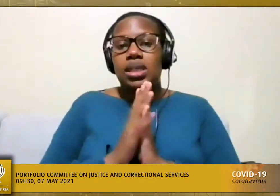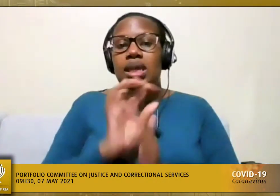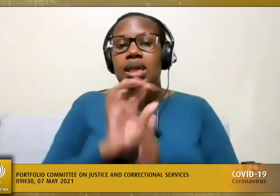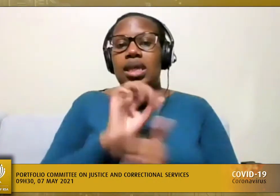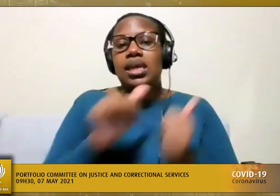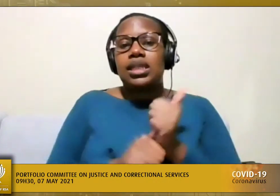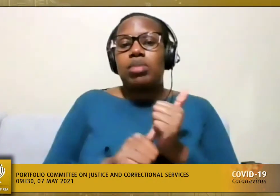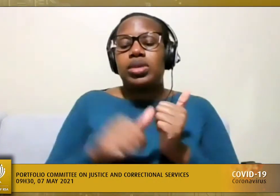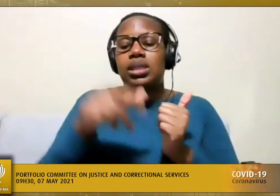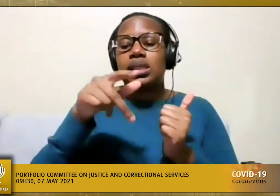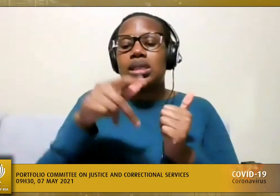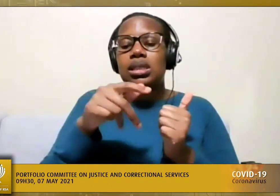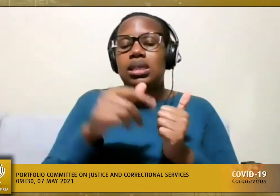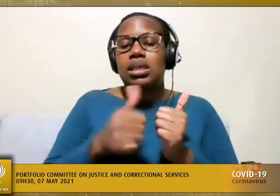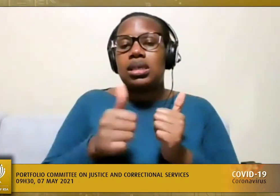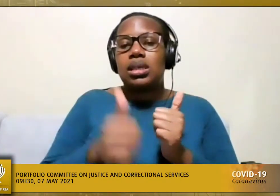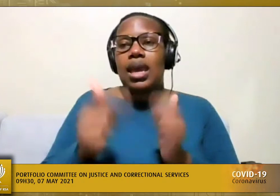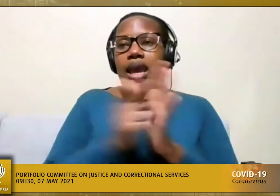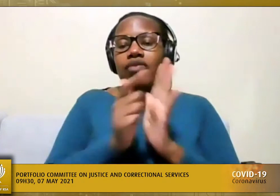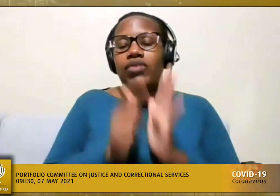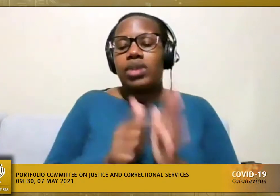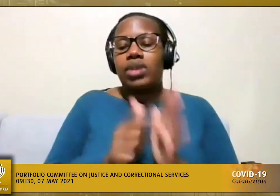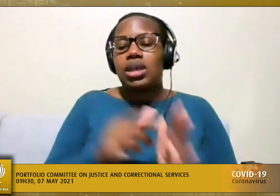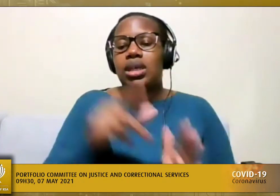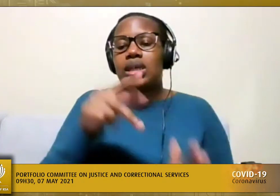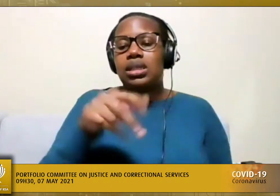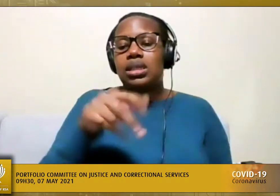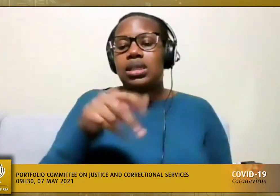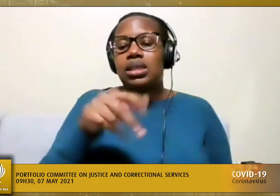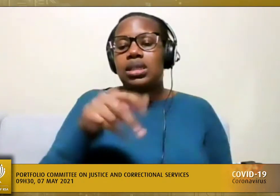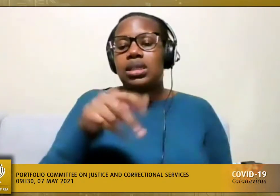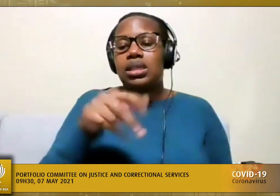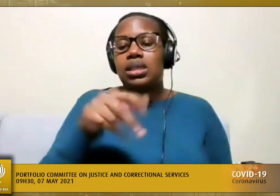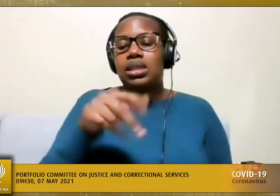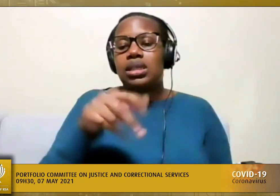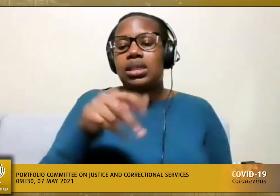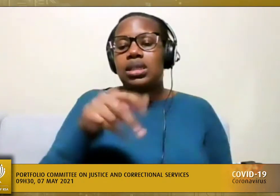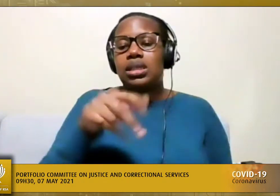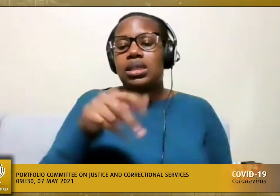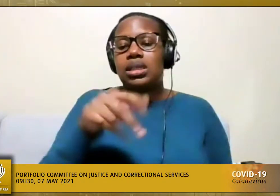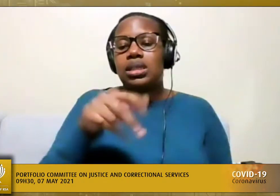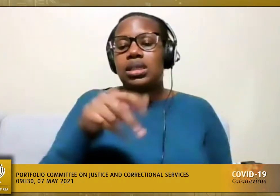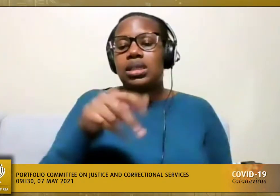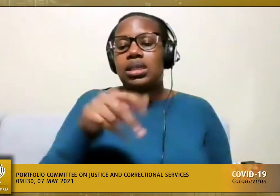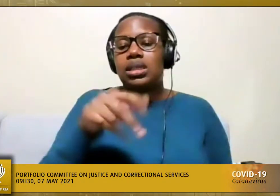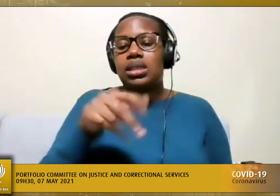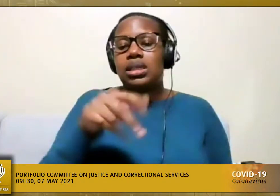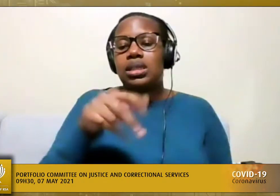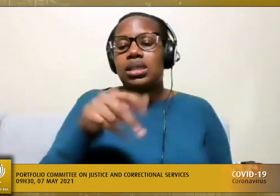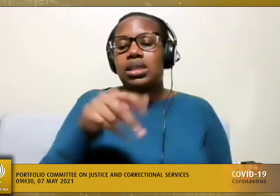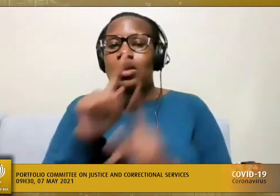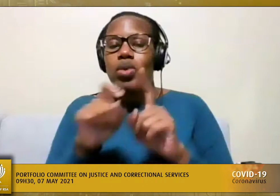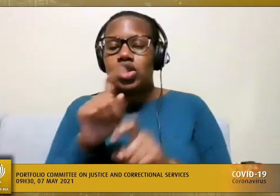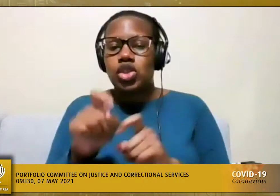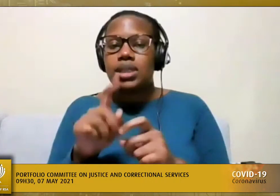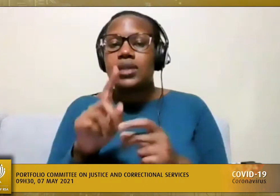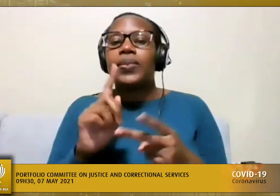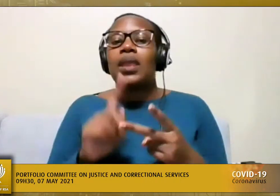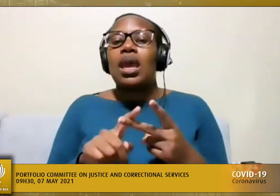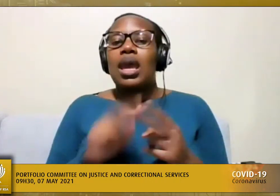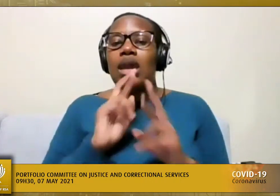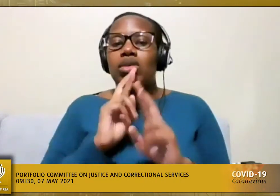uh just to just to respond to the questions regarding the tutus zealous centers and then also to